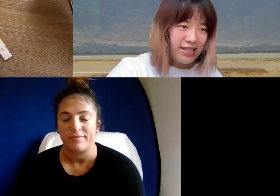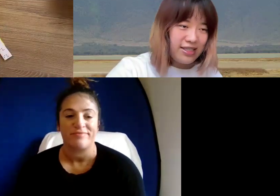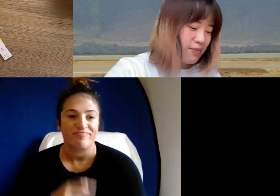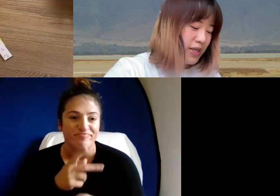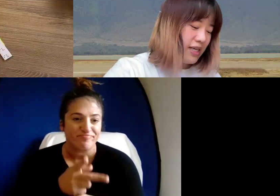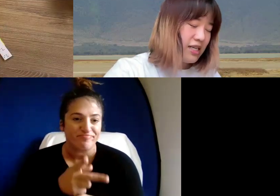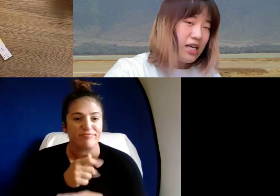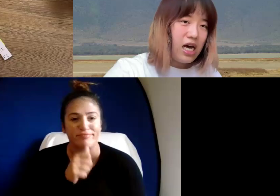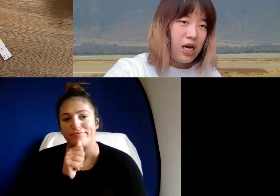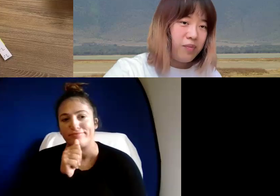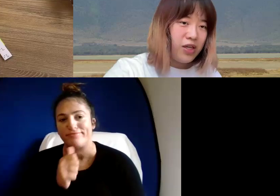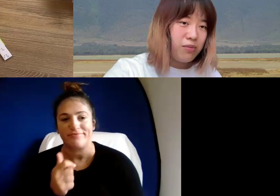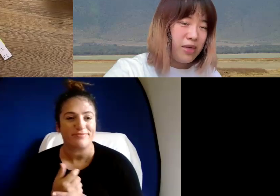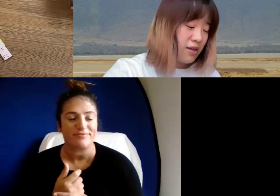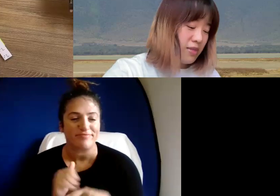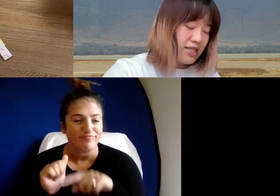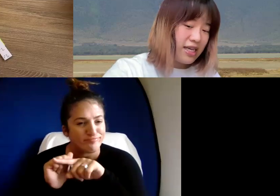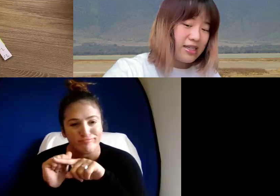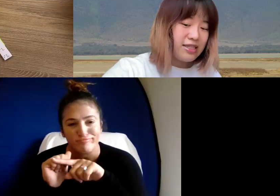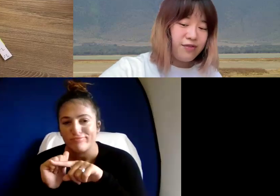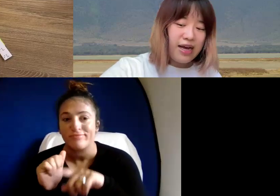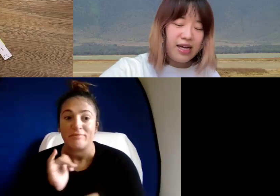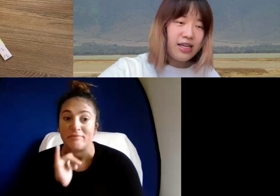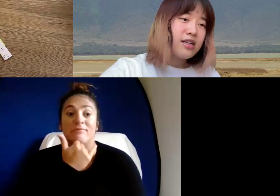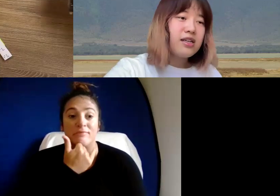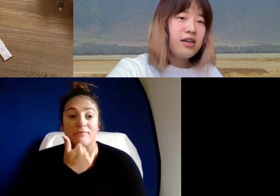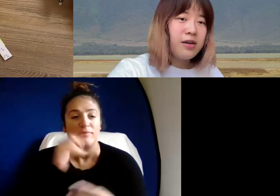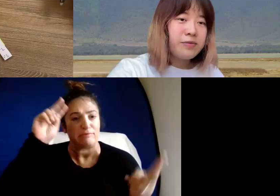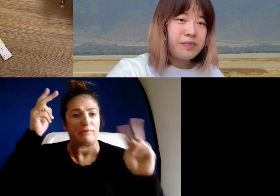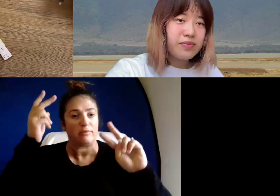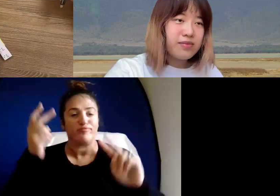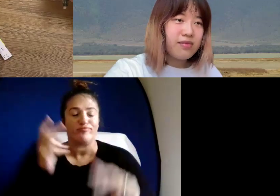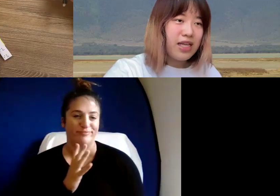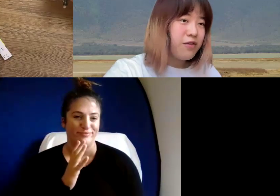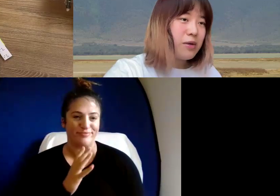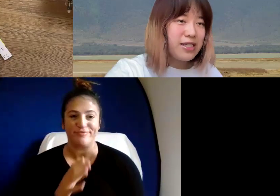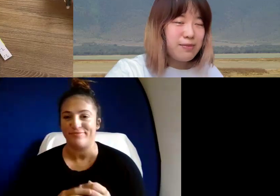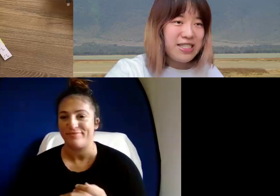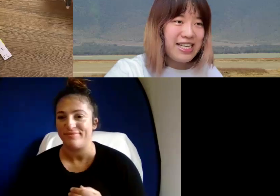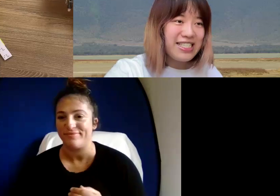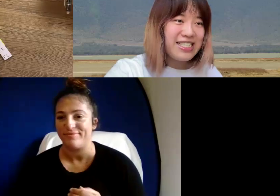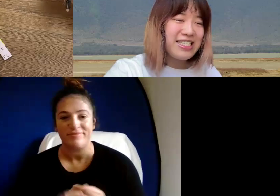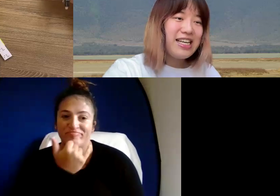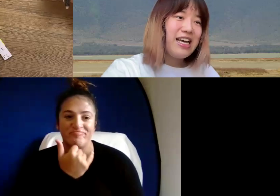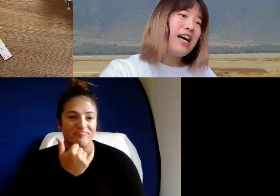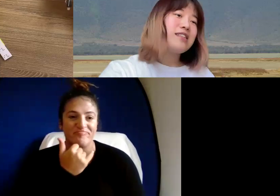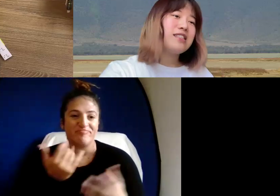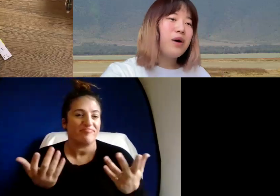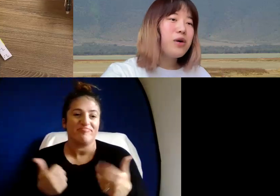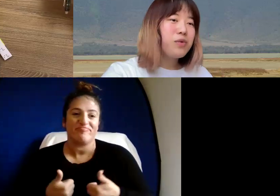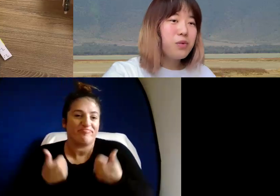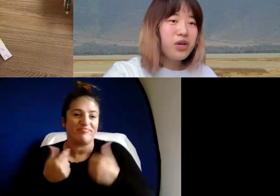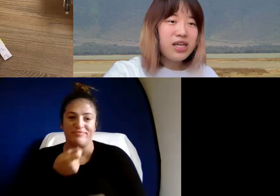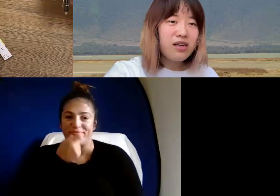to practice, but if you make a mistake, that's fine. Everyone makes mistakes.